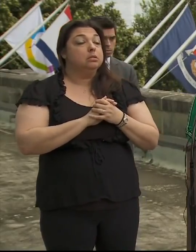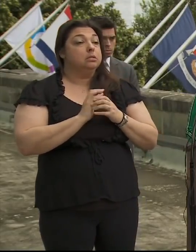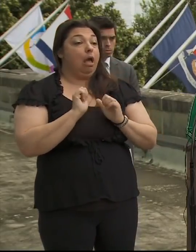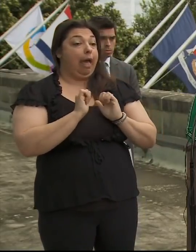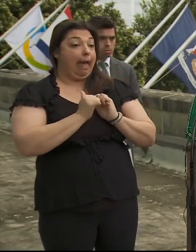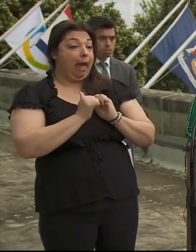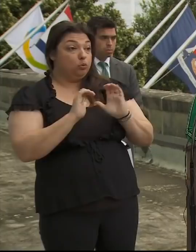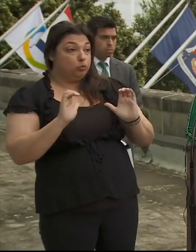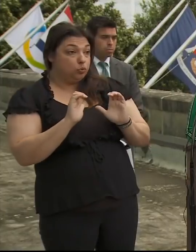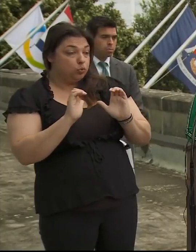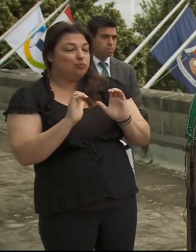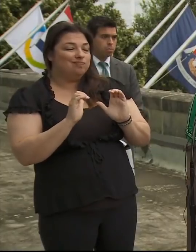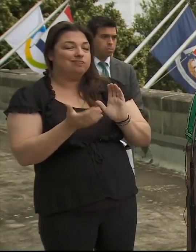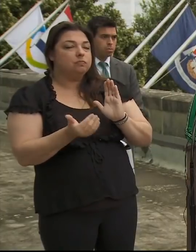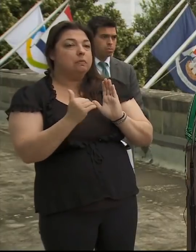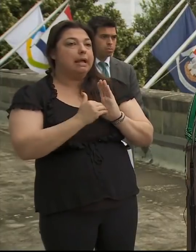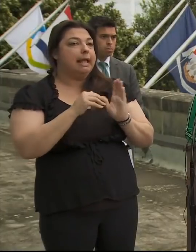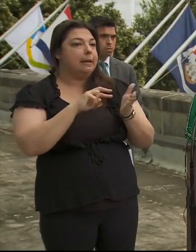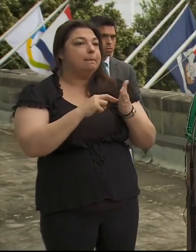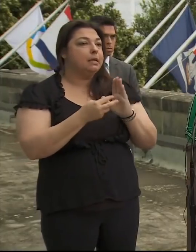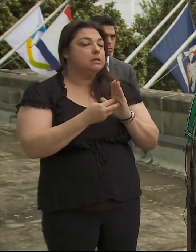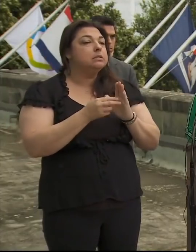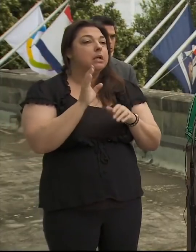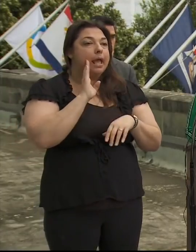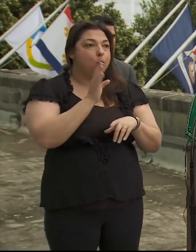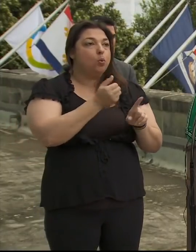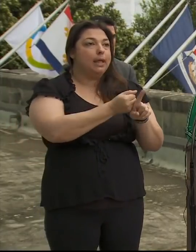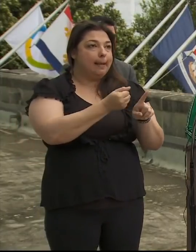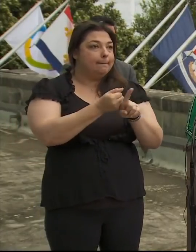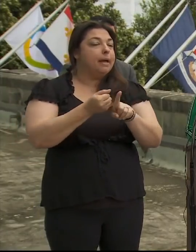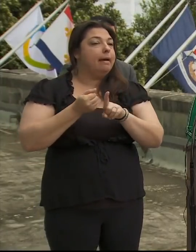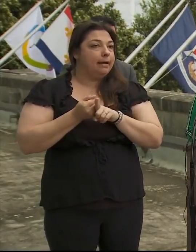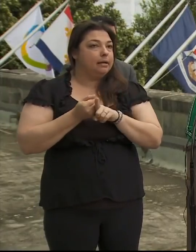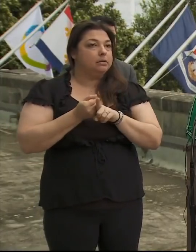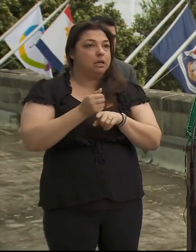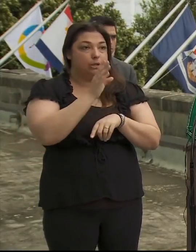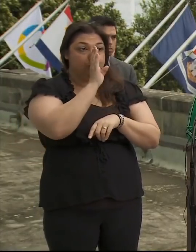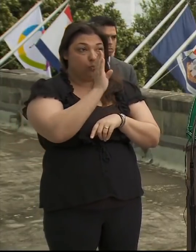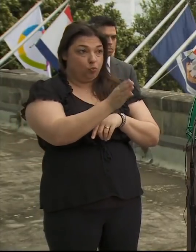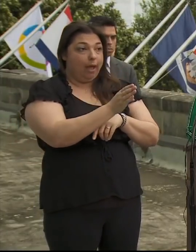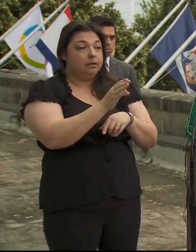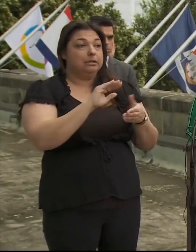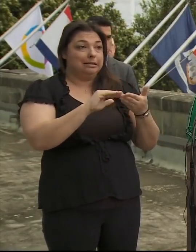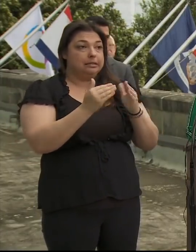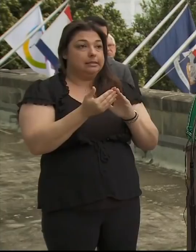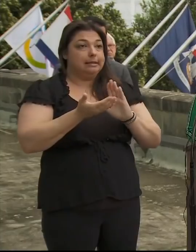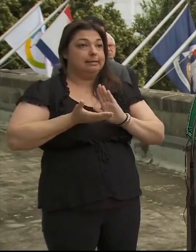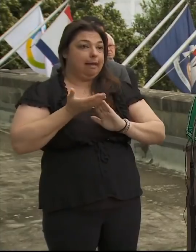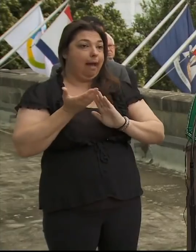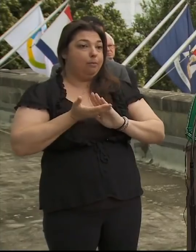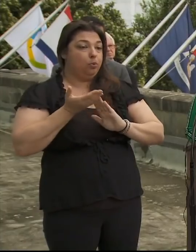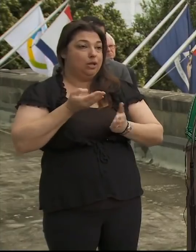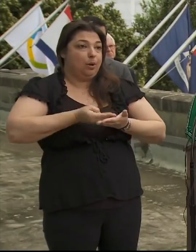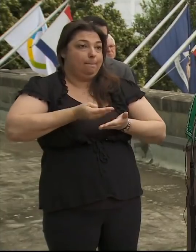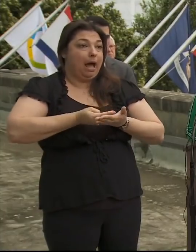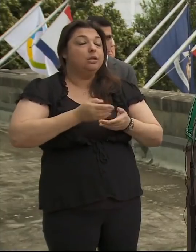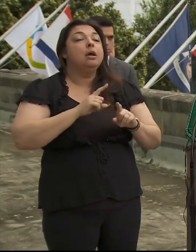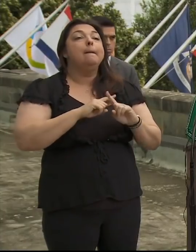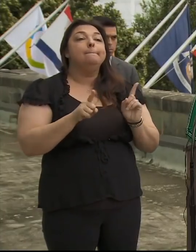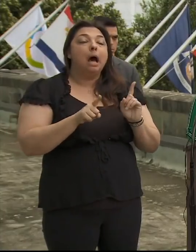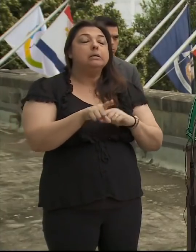this, again, it will mean that it will impact directly the city's operating budget, but